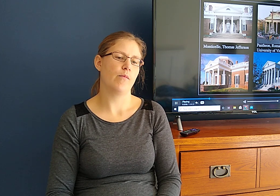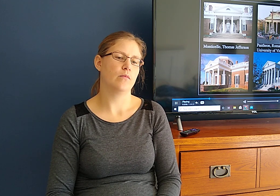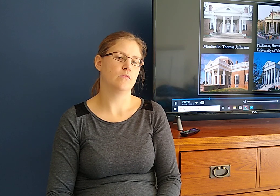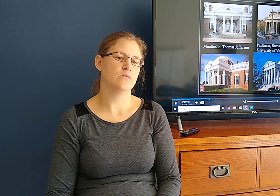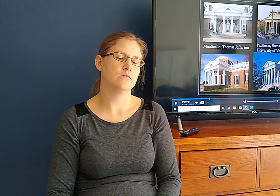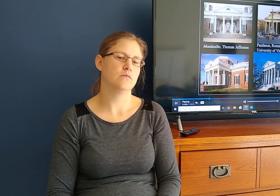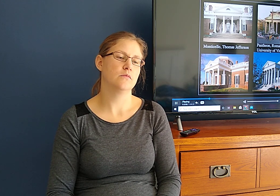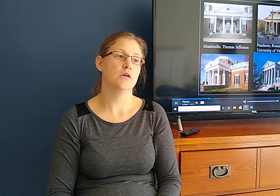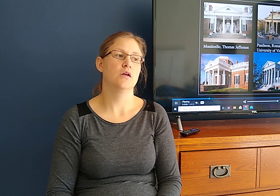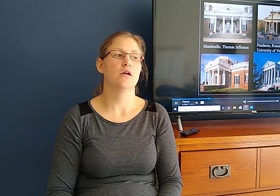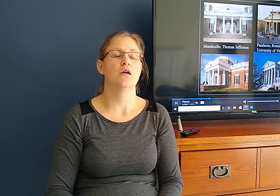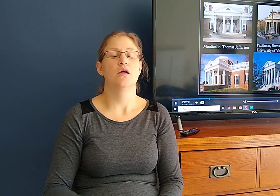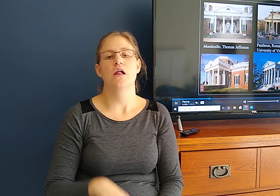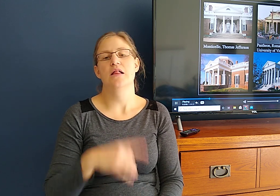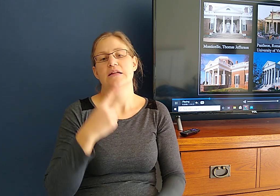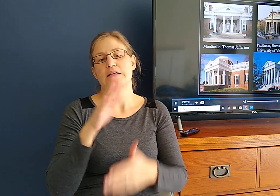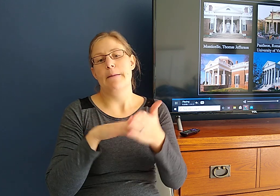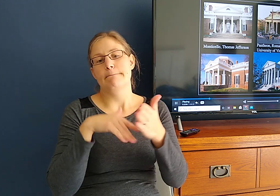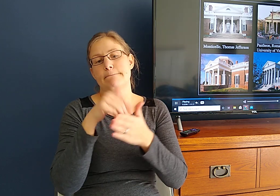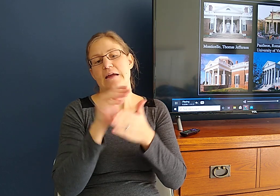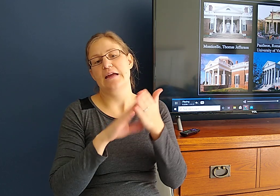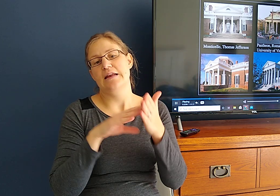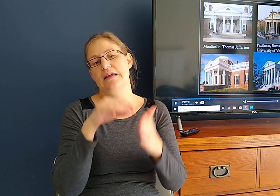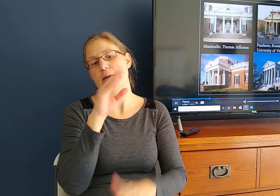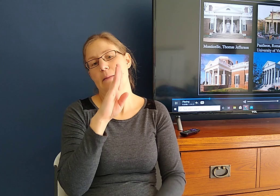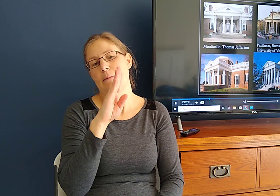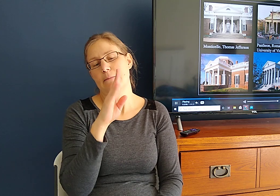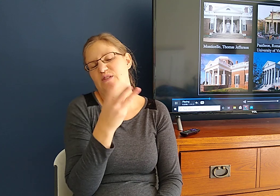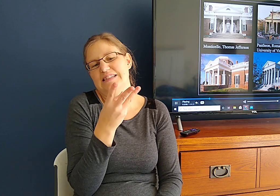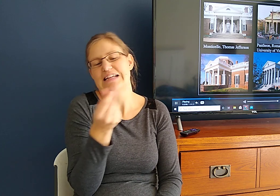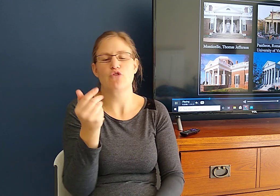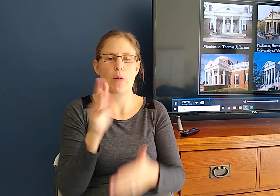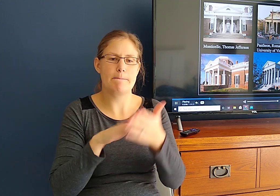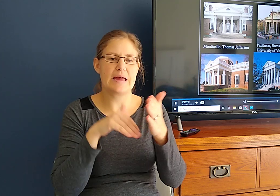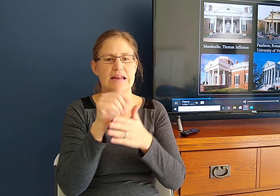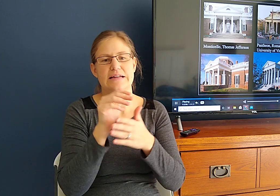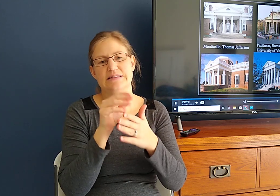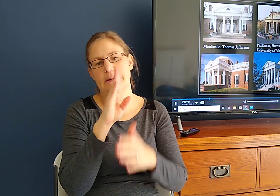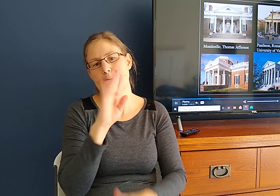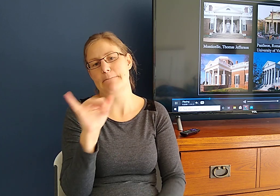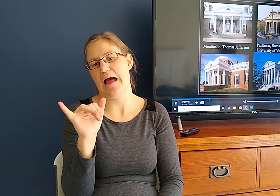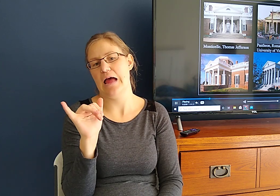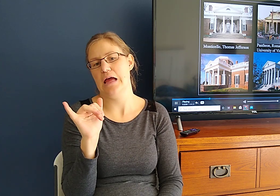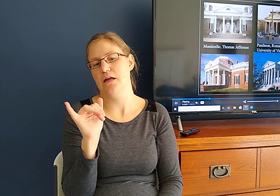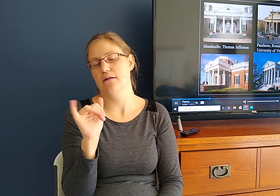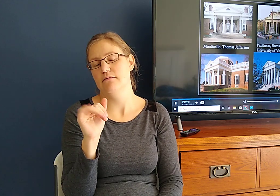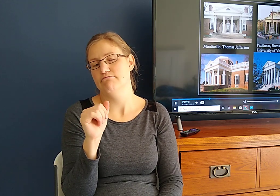This is a painting by Ong, or several paintings by Ong, and he was acknowledged as a leader of